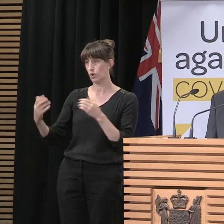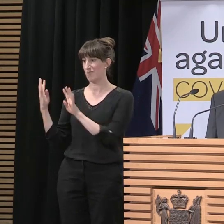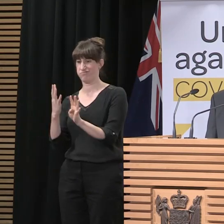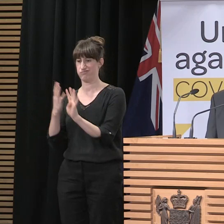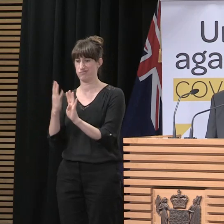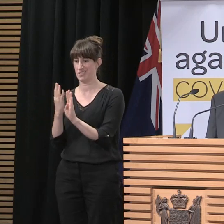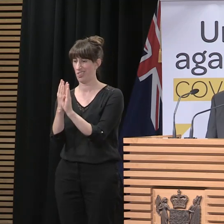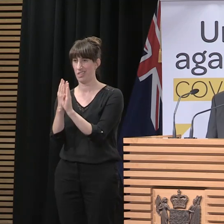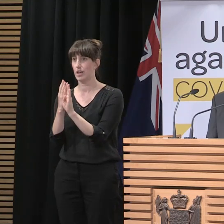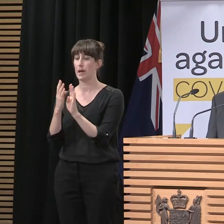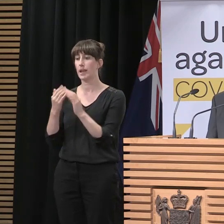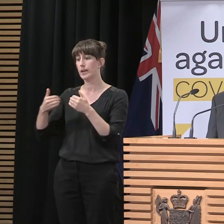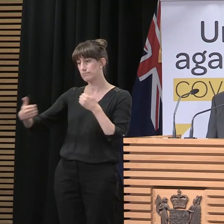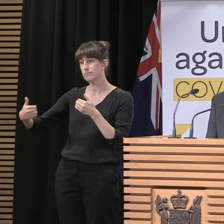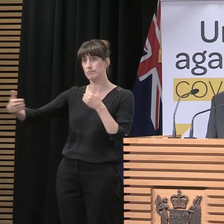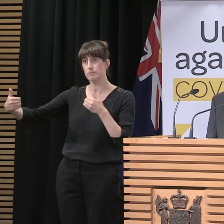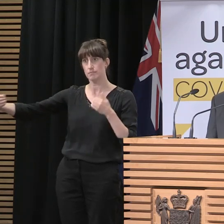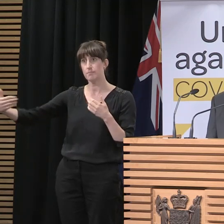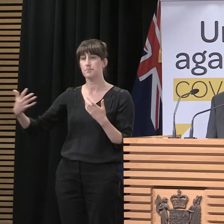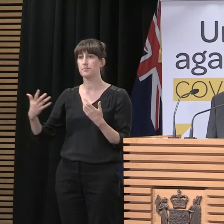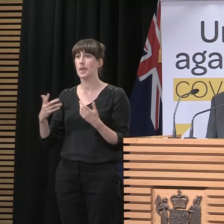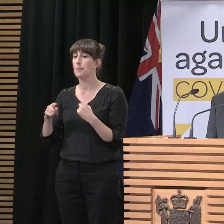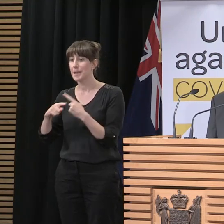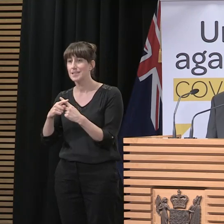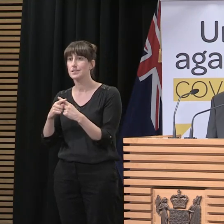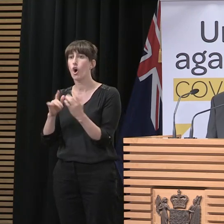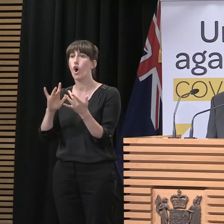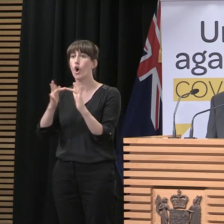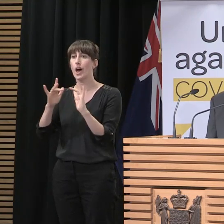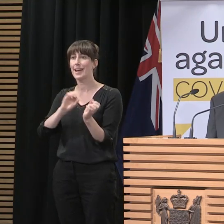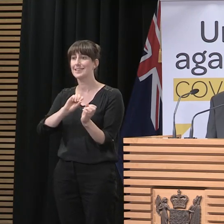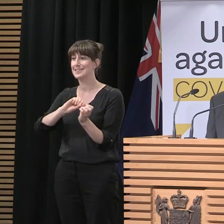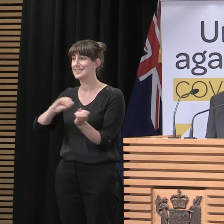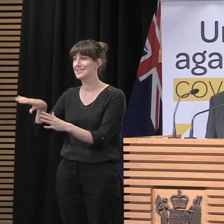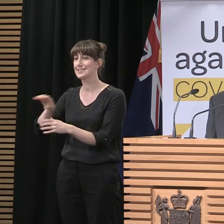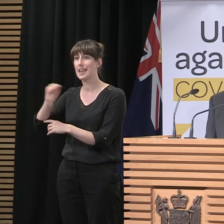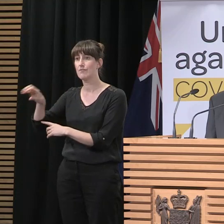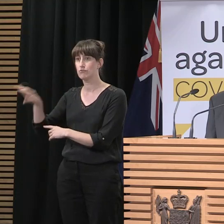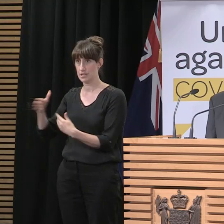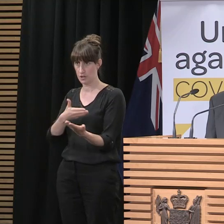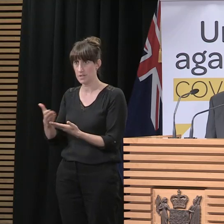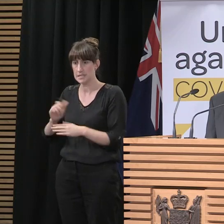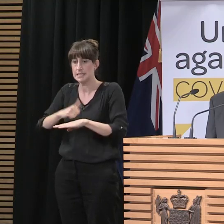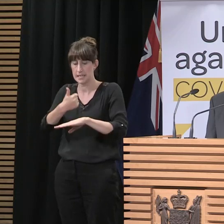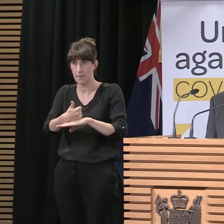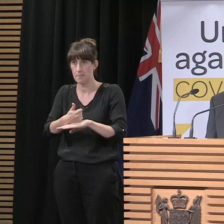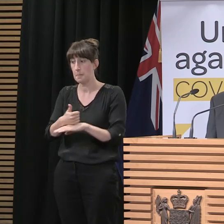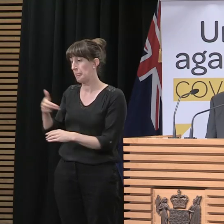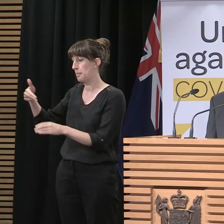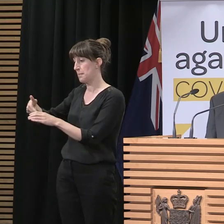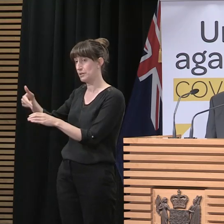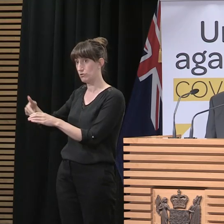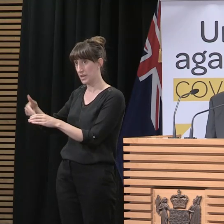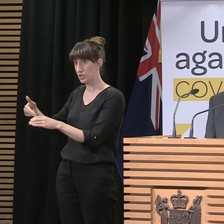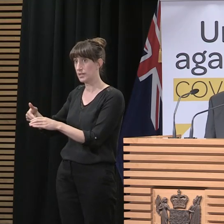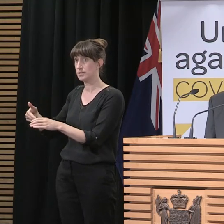also looking to do online contactless deliveries. Similarly, essential infrastructure like service stations will remain open and will